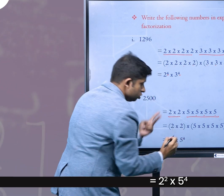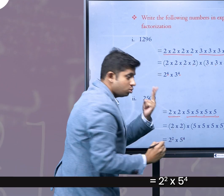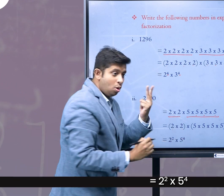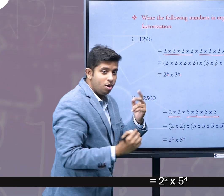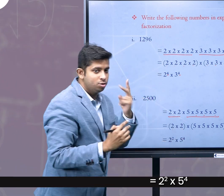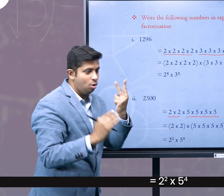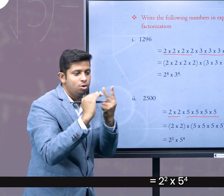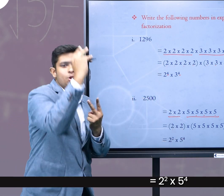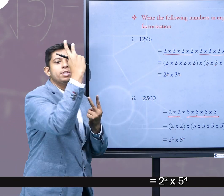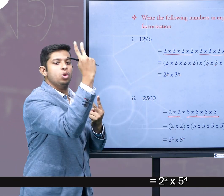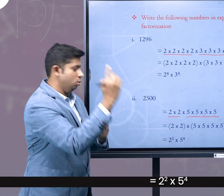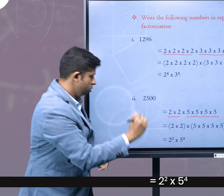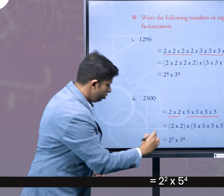to 2 to the power of 2